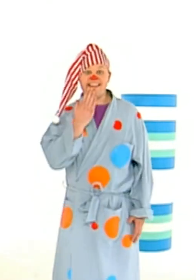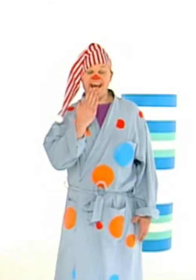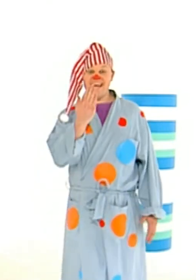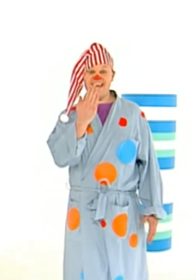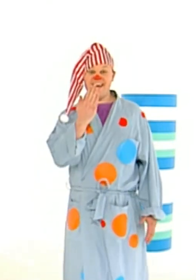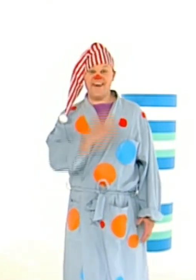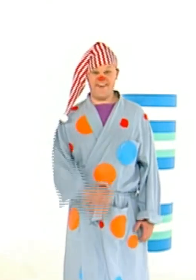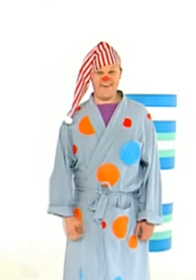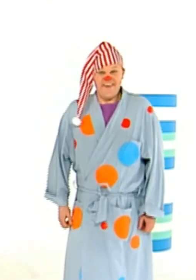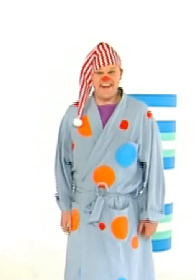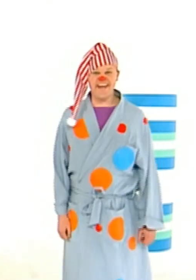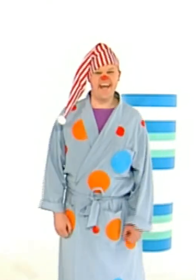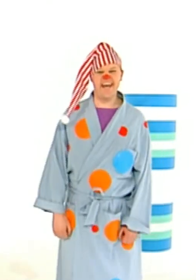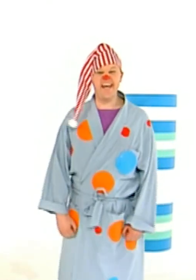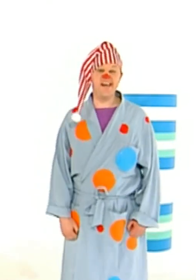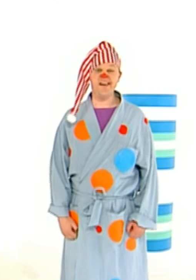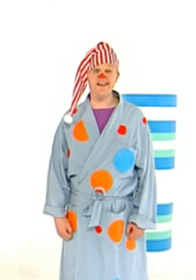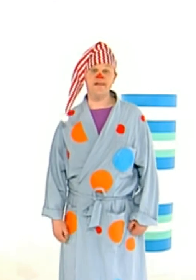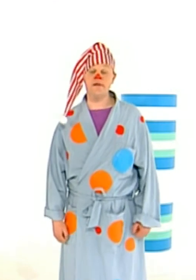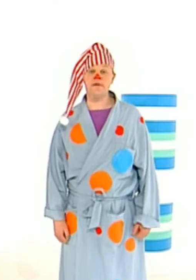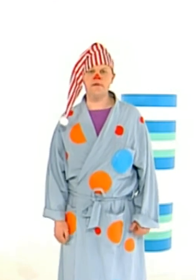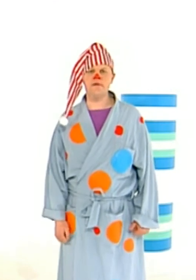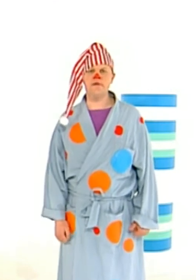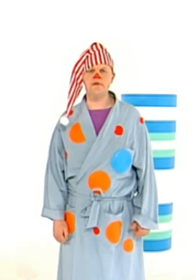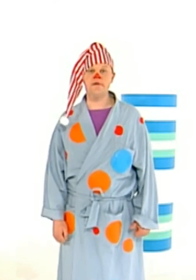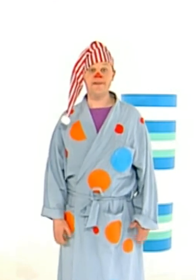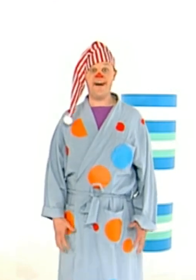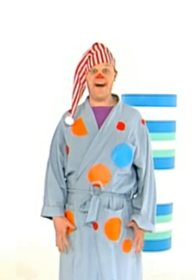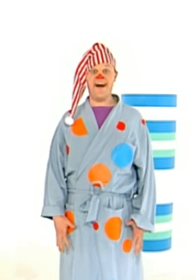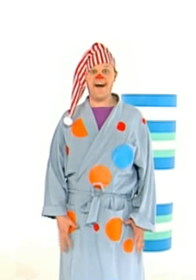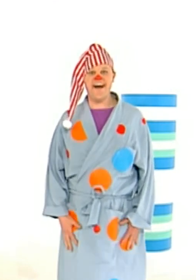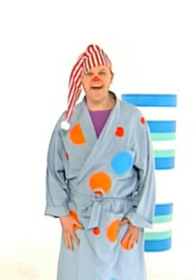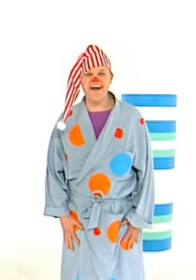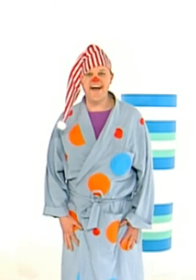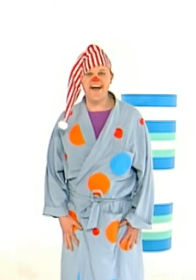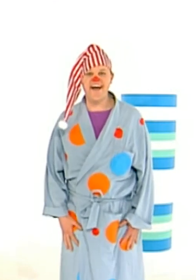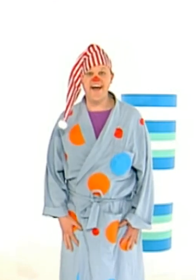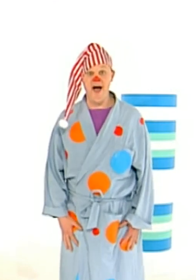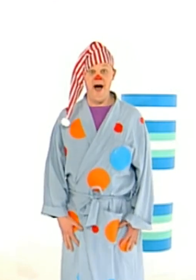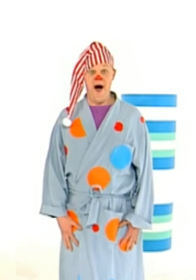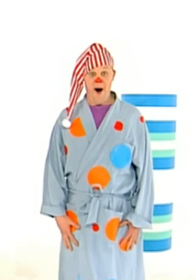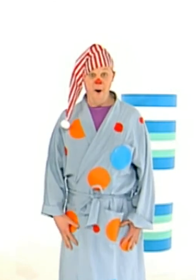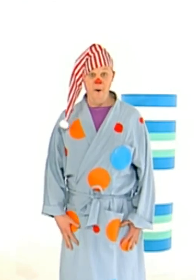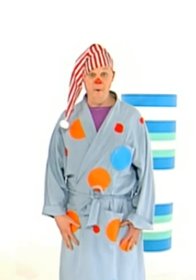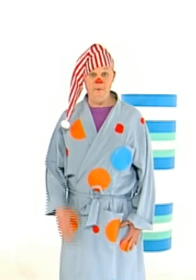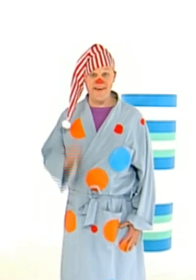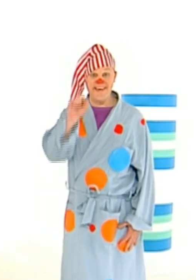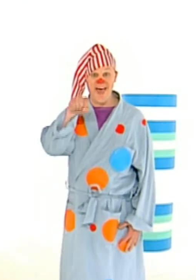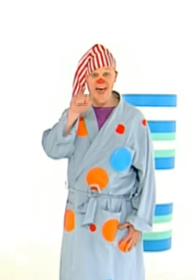Thank you. Now you can go to sleep, Mr. Tumble. Get into bed. Oh,